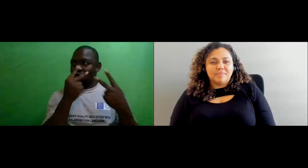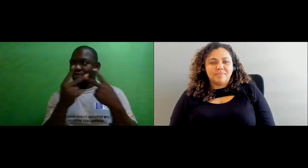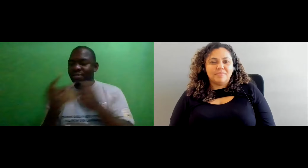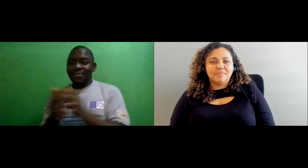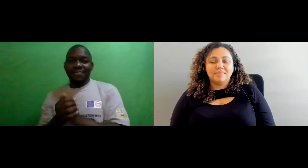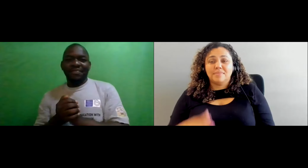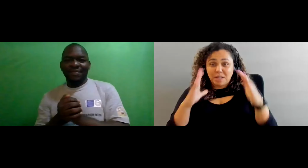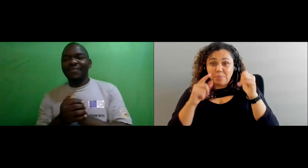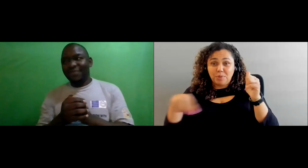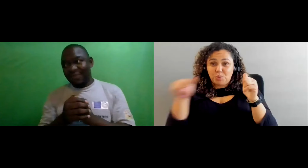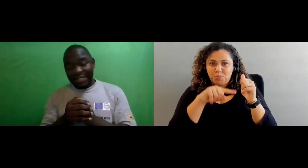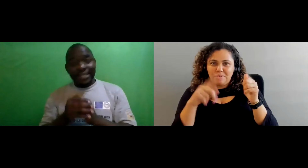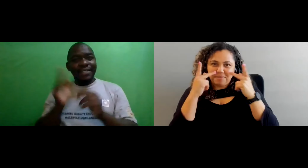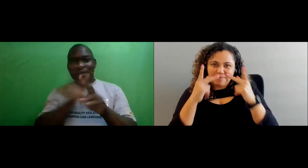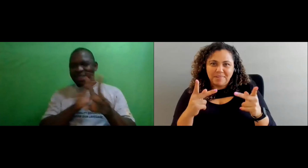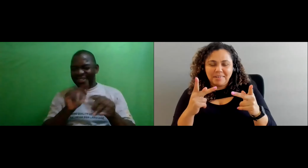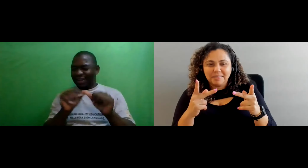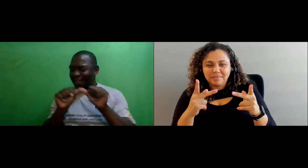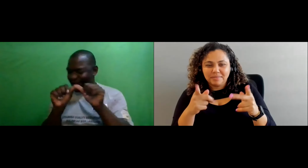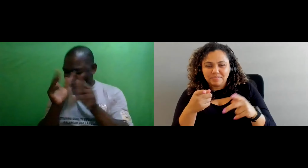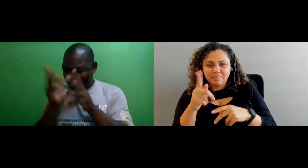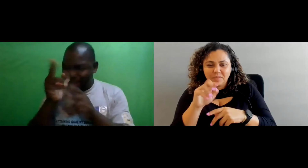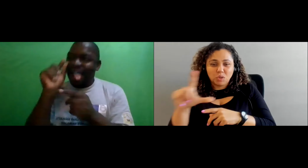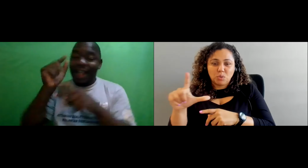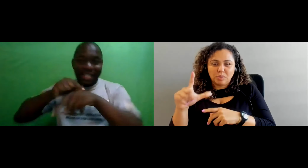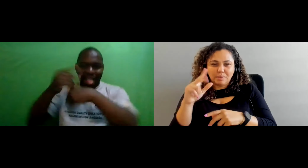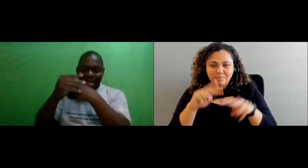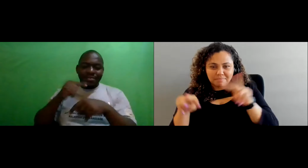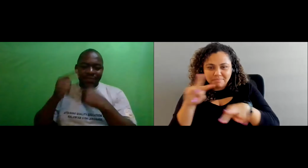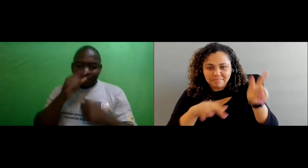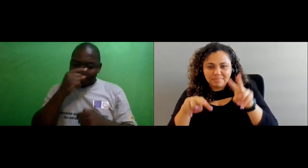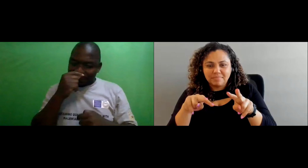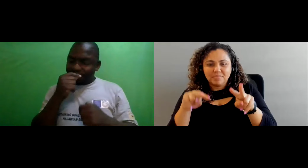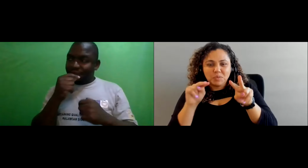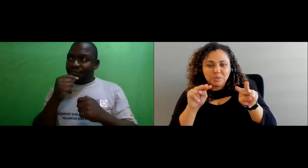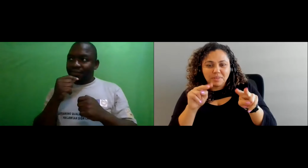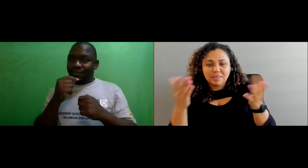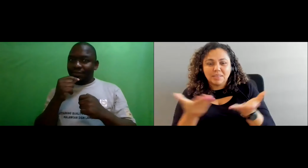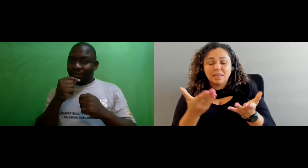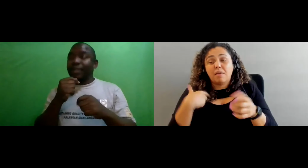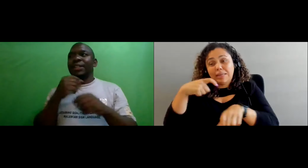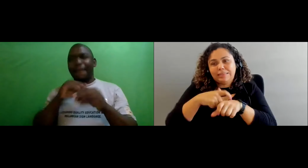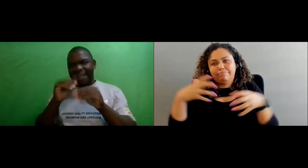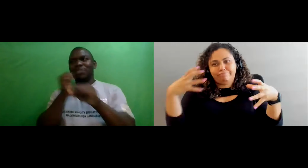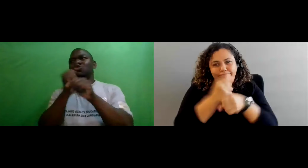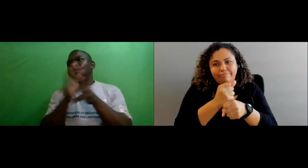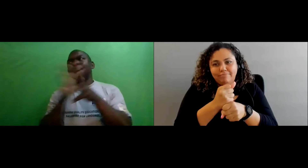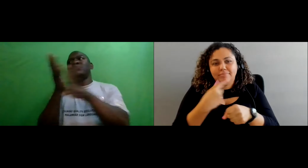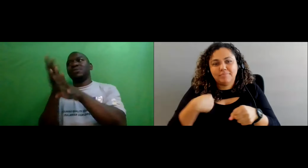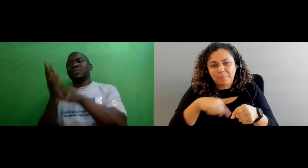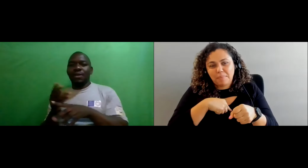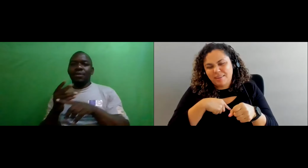Well, I hope you've managed to watch these two scripts. And because of time, I'll just rush through my